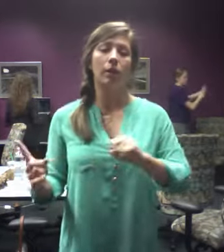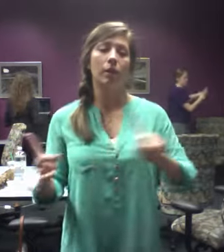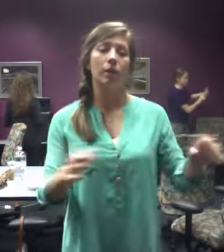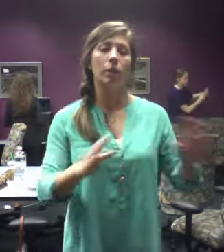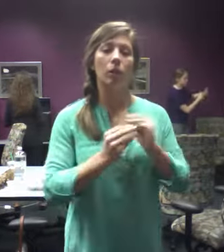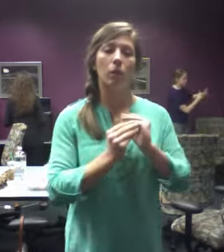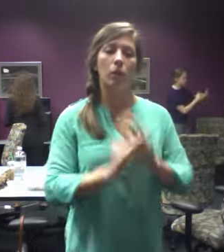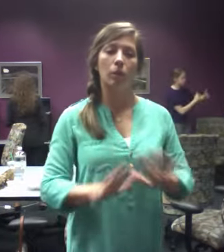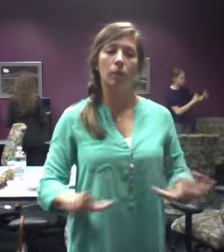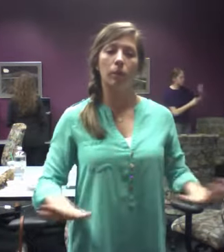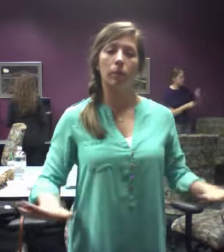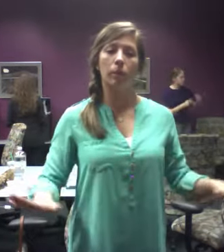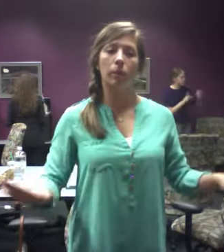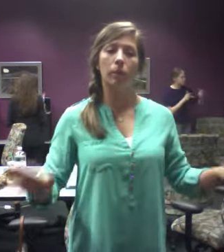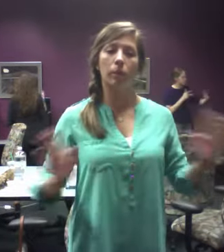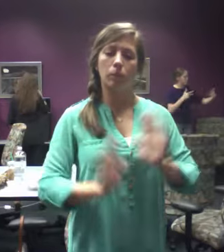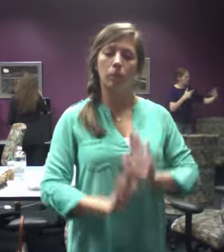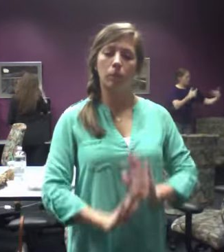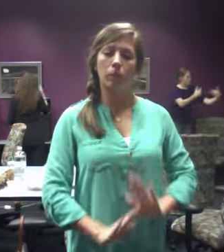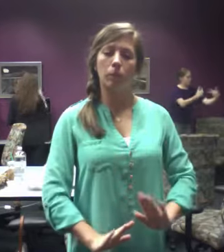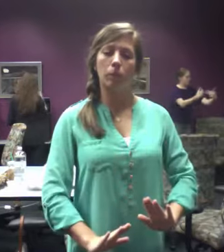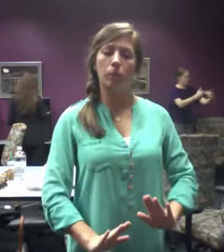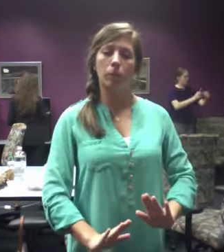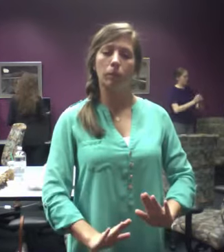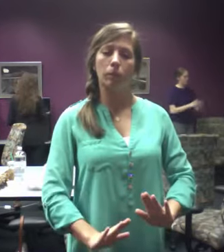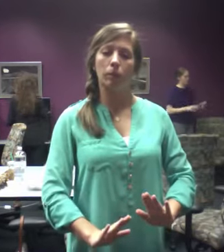leave. So it saved the city of Boston.